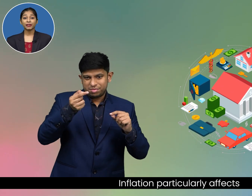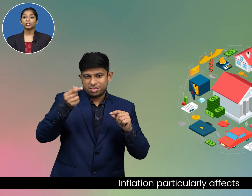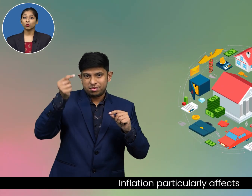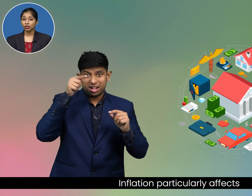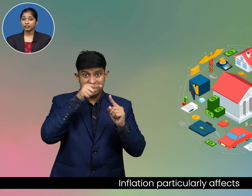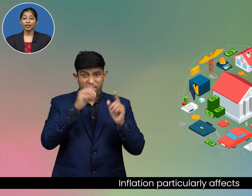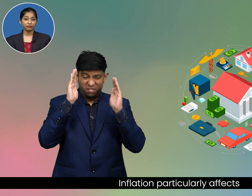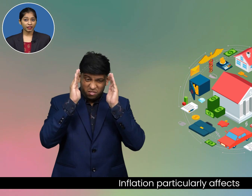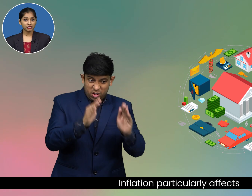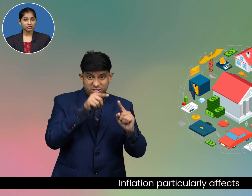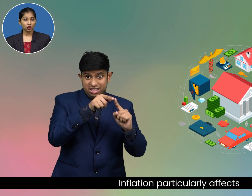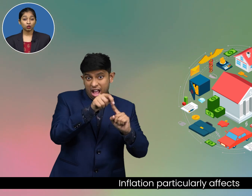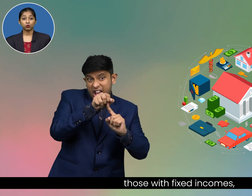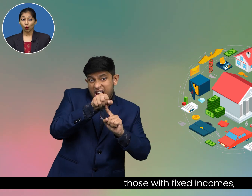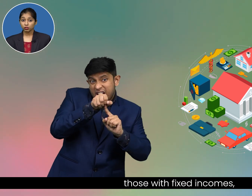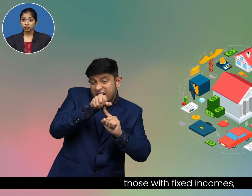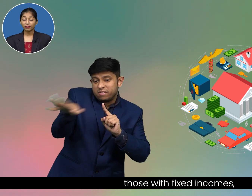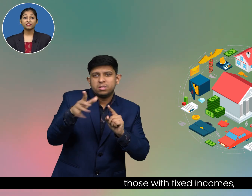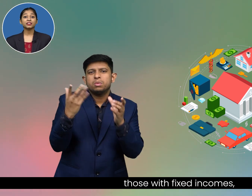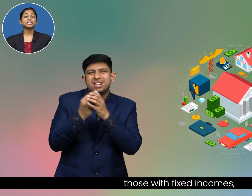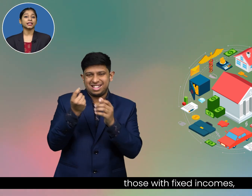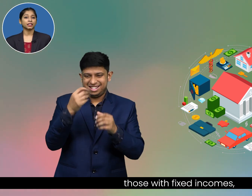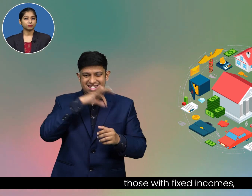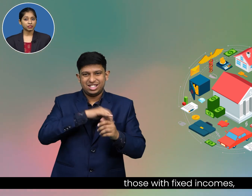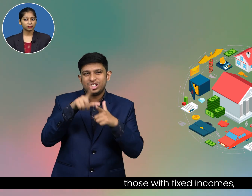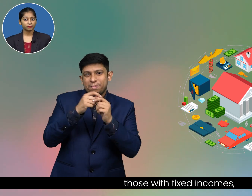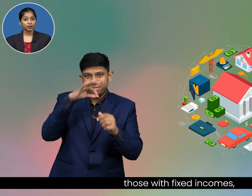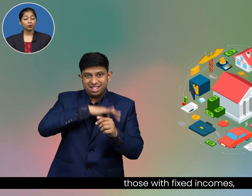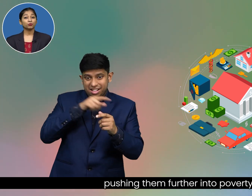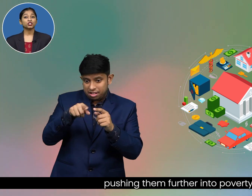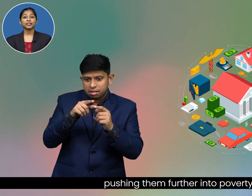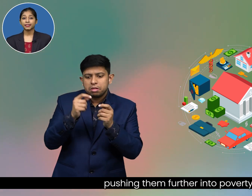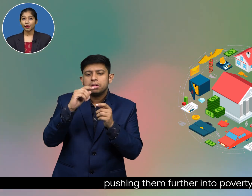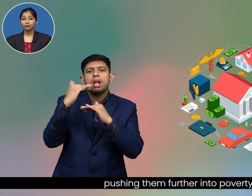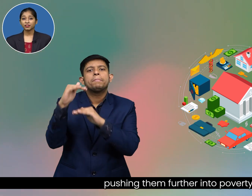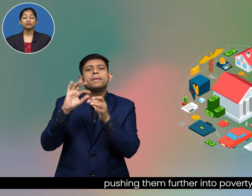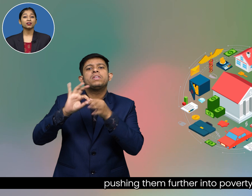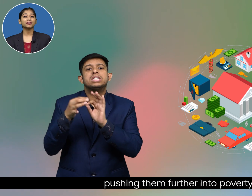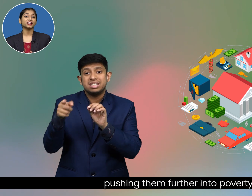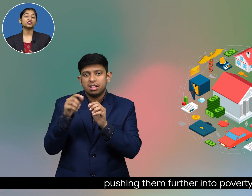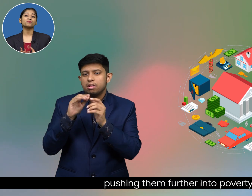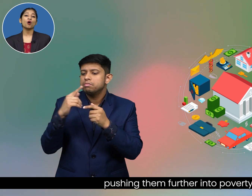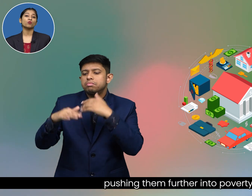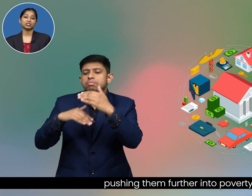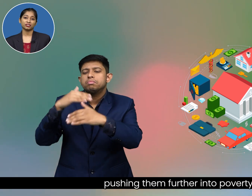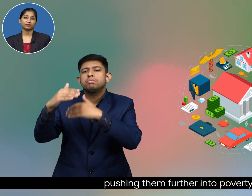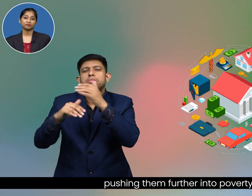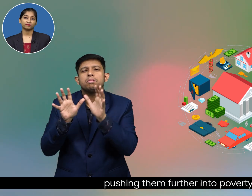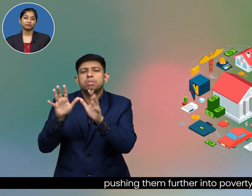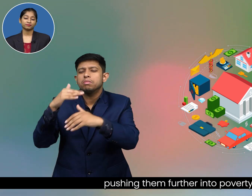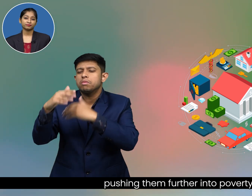Inflation particularly affects those with fixed incomes, pushing them further into